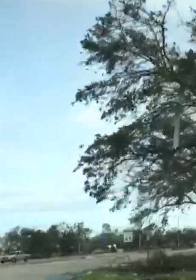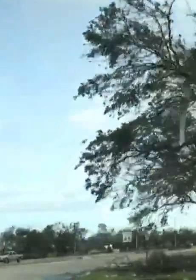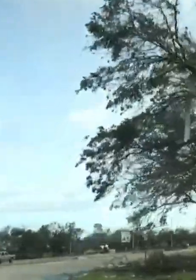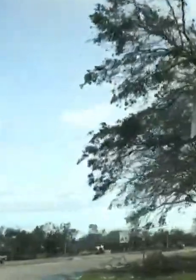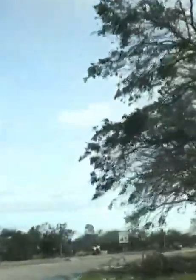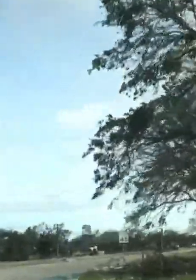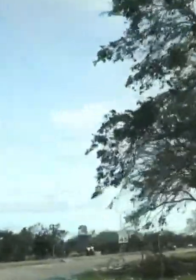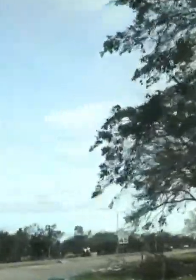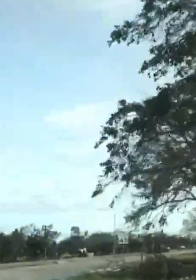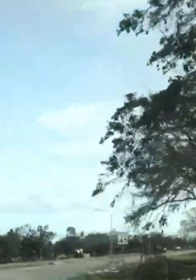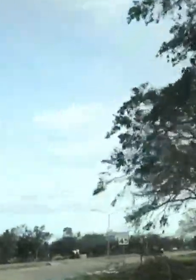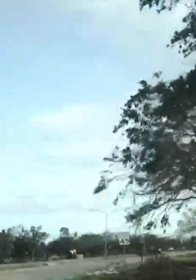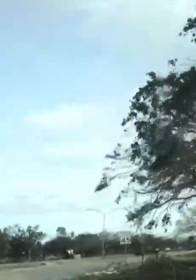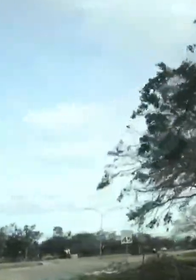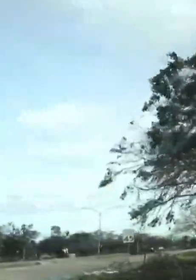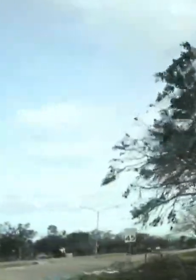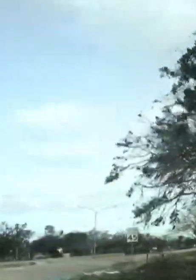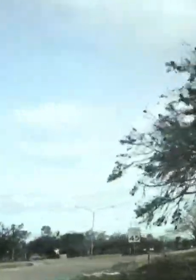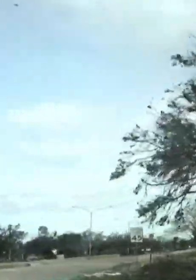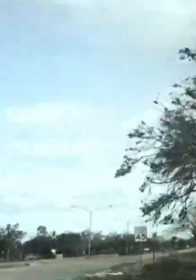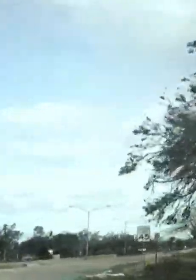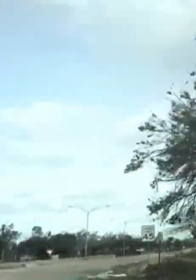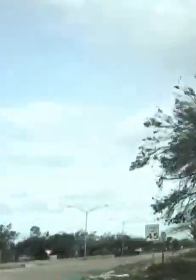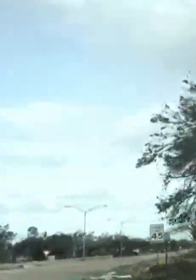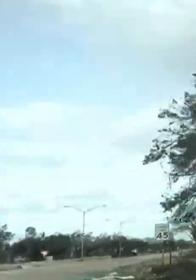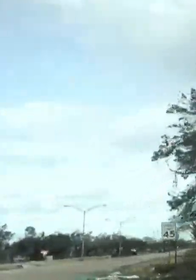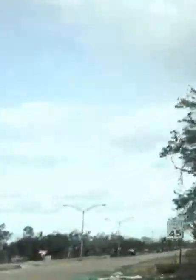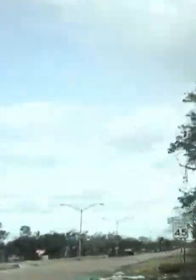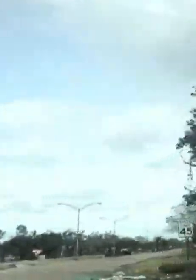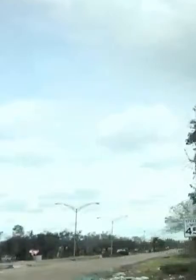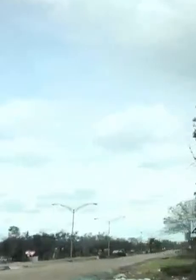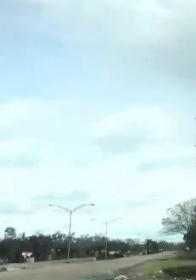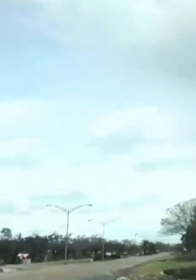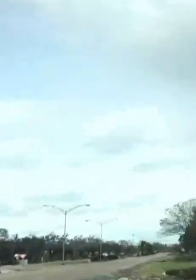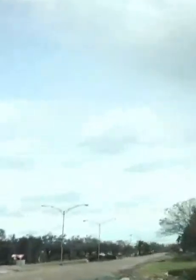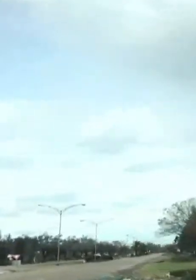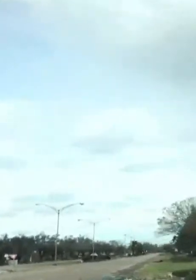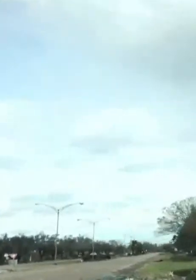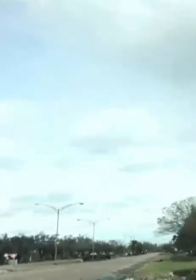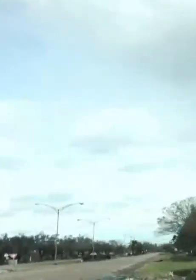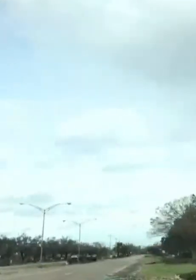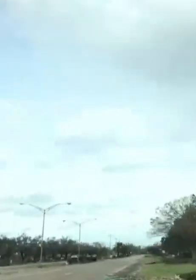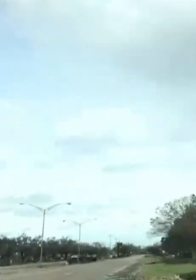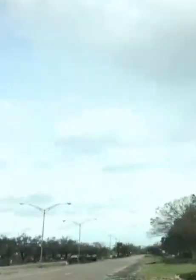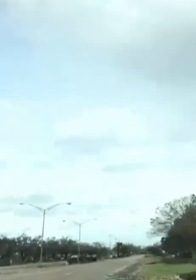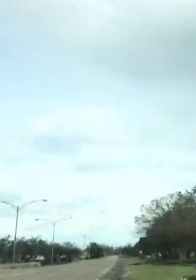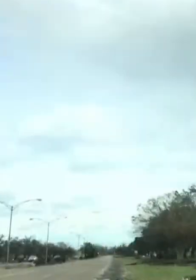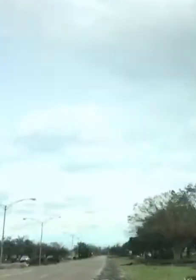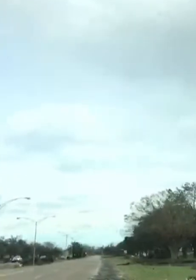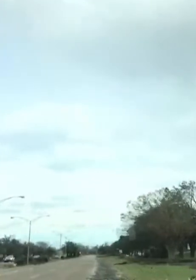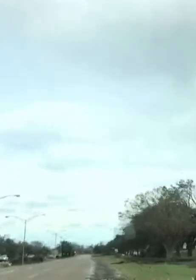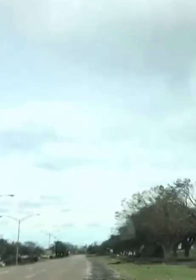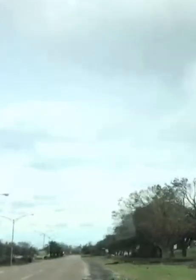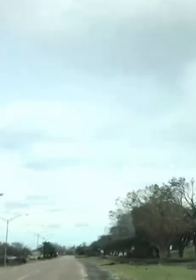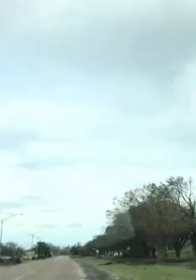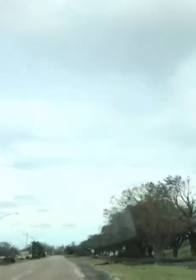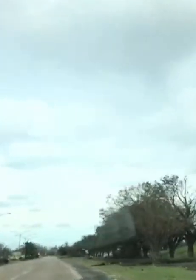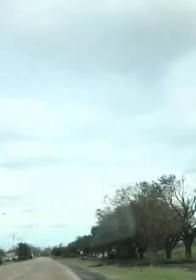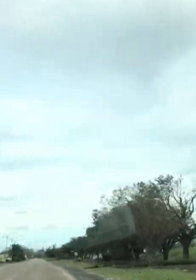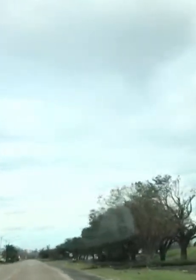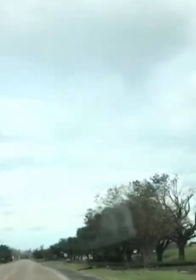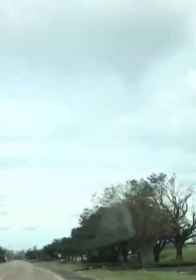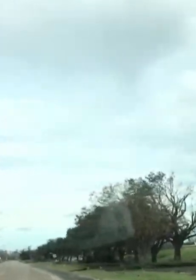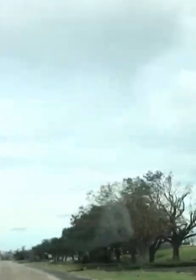Not loss of venue. We will come back stronger than ever. And that seems to be emblematic of everybody's reaction to what they've seen now with the light of